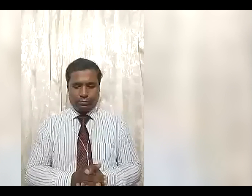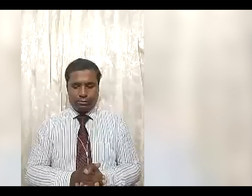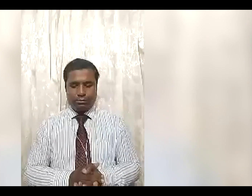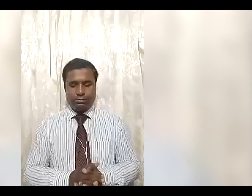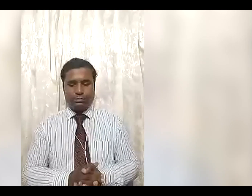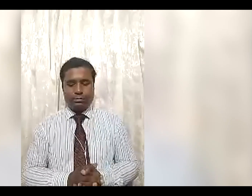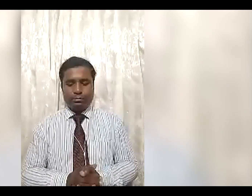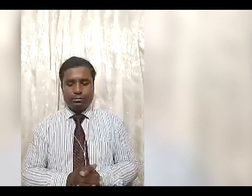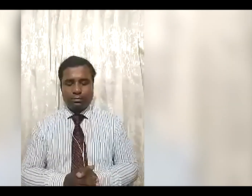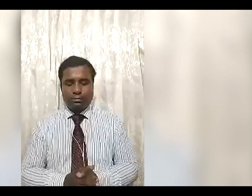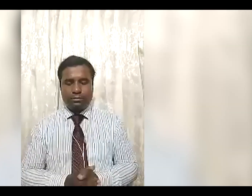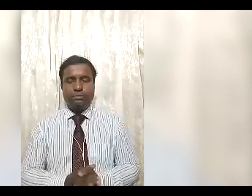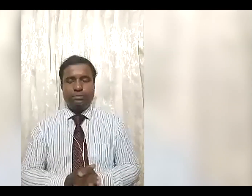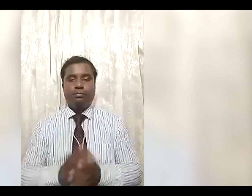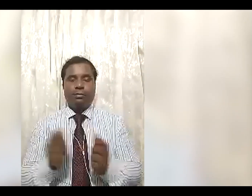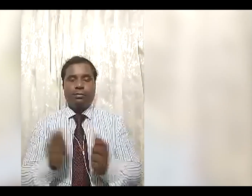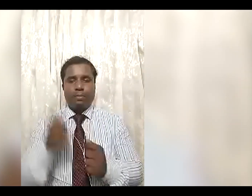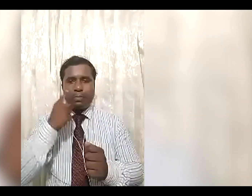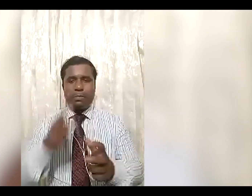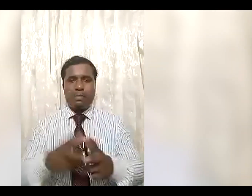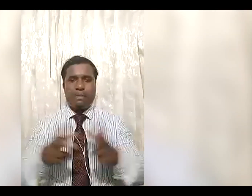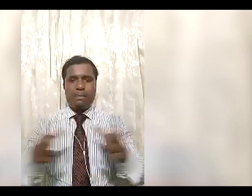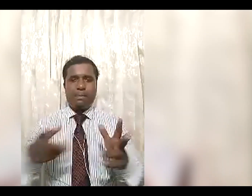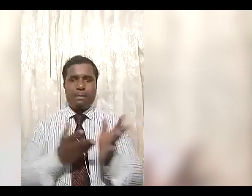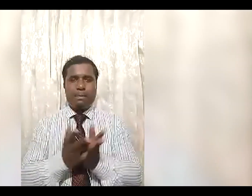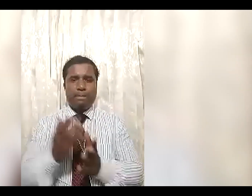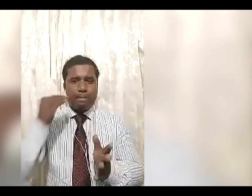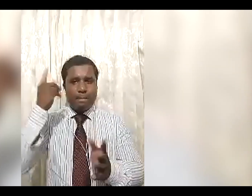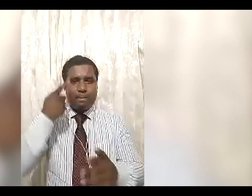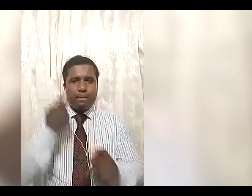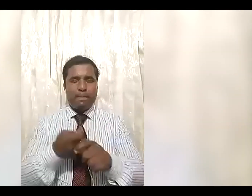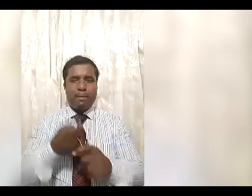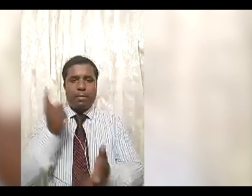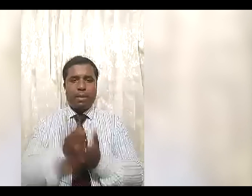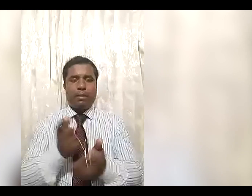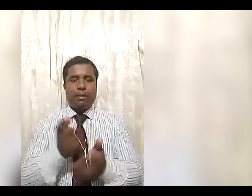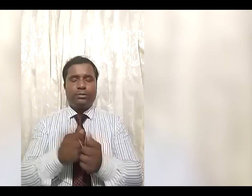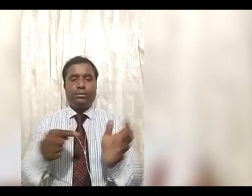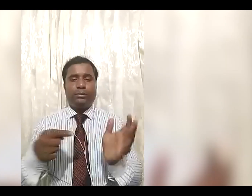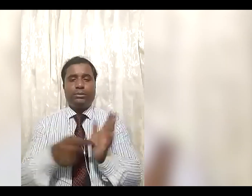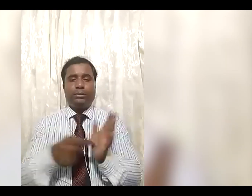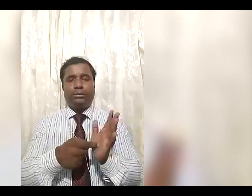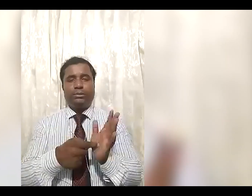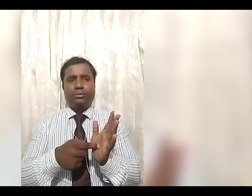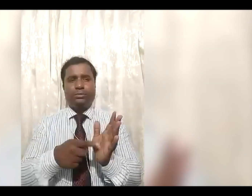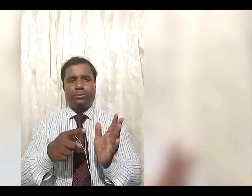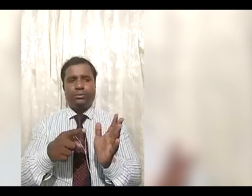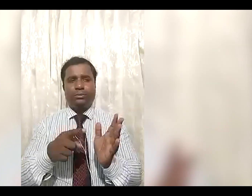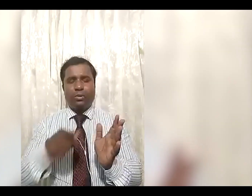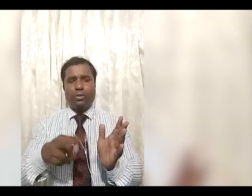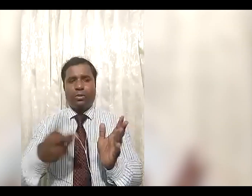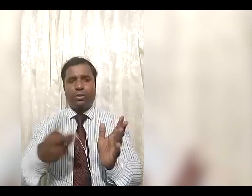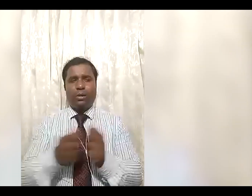that has people with disabilities marked in the voter register, or it requires sort of after the fact exit